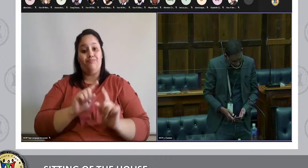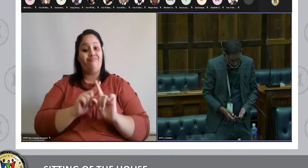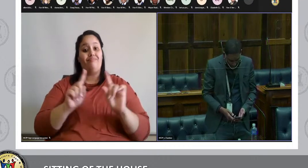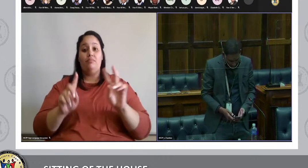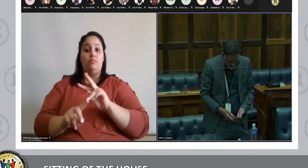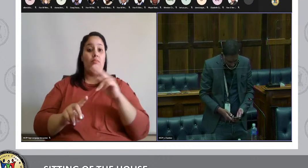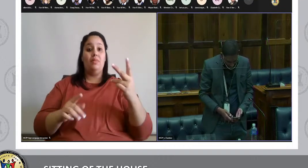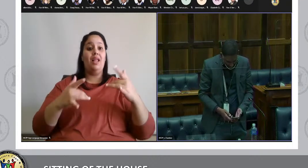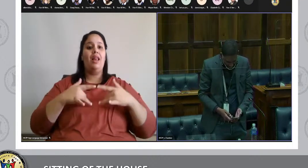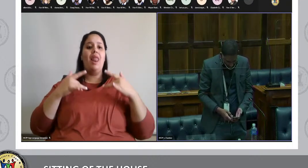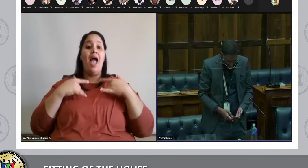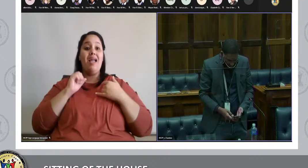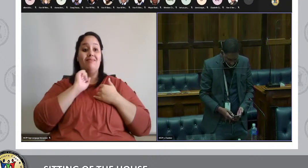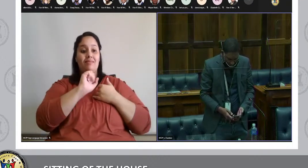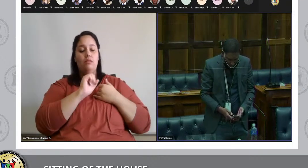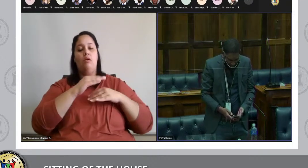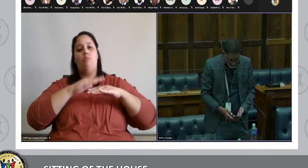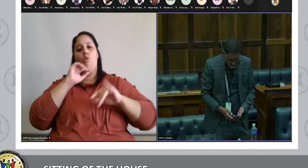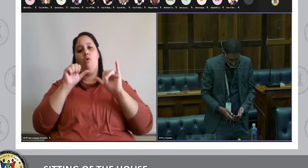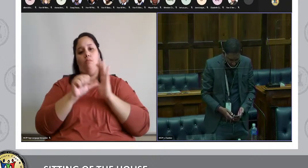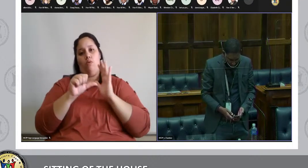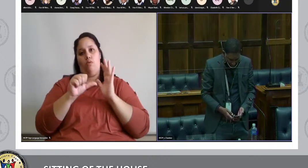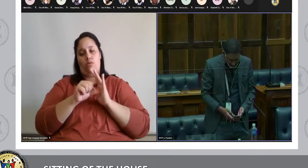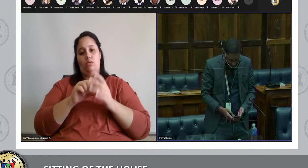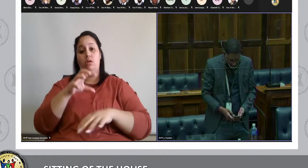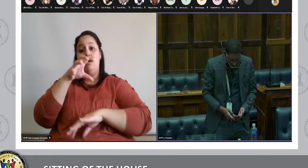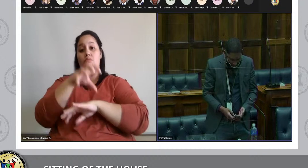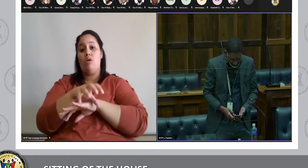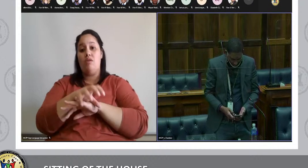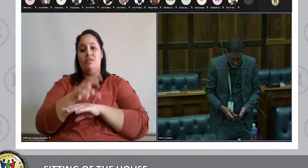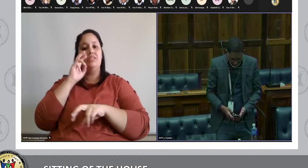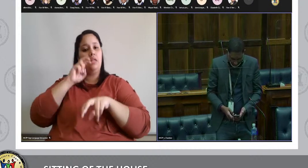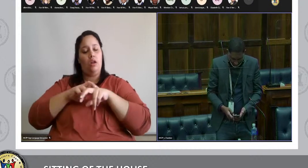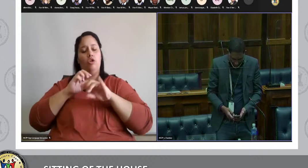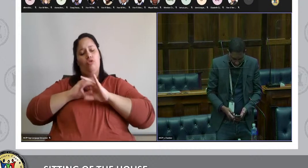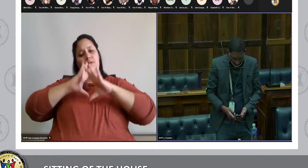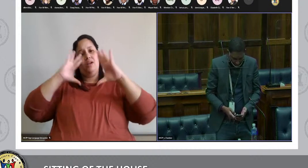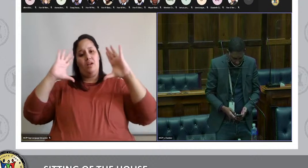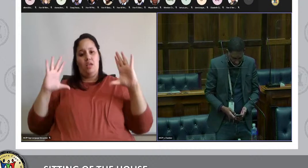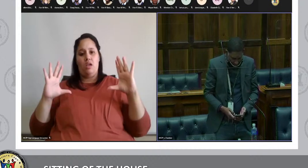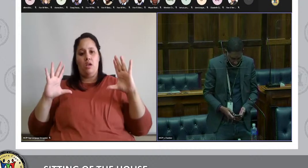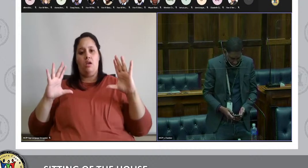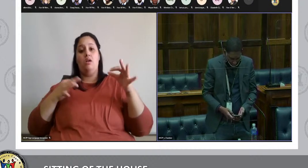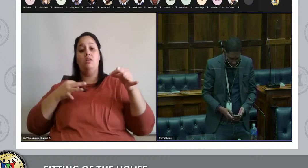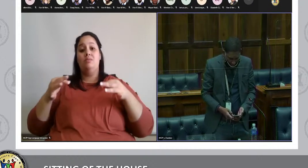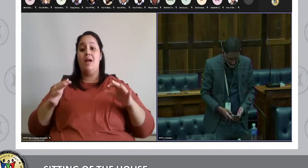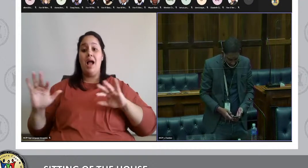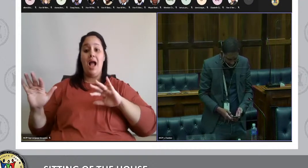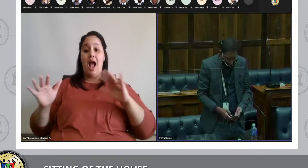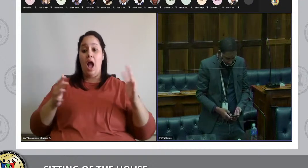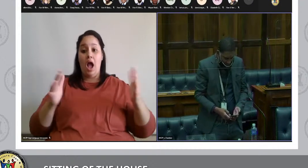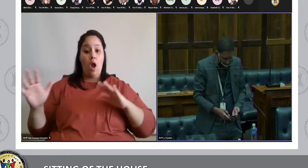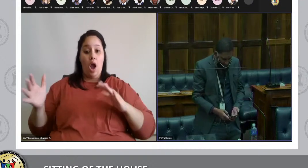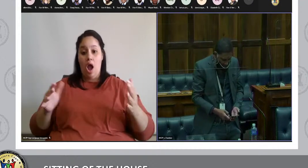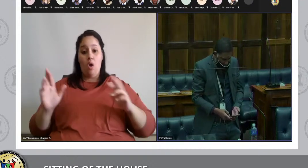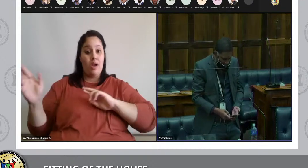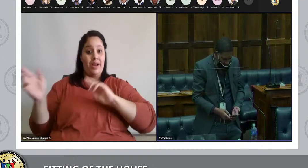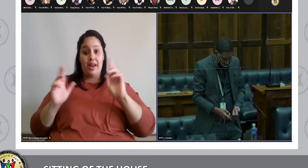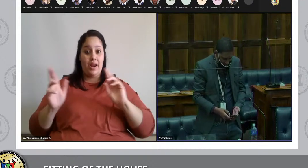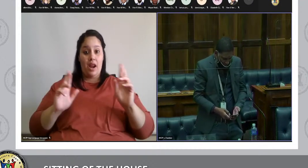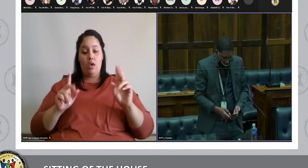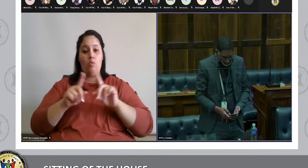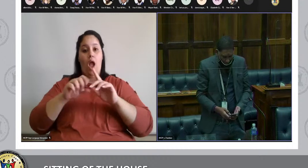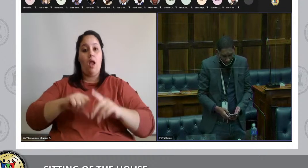are more important. The province must come out clear with how ready it is to prioritize saving